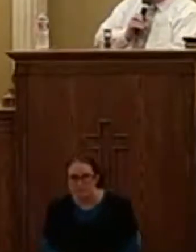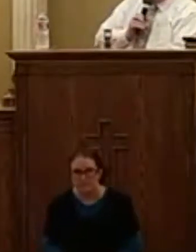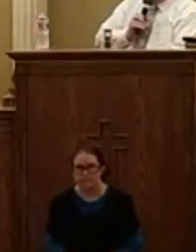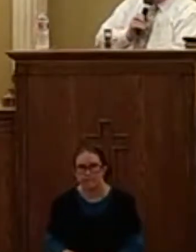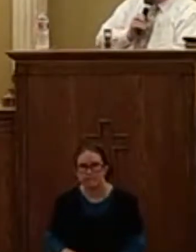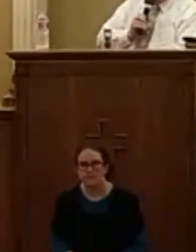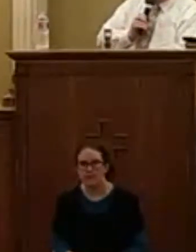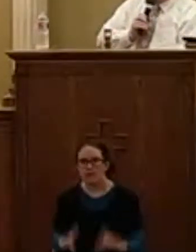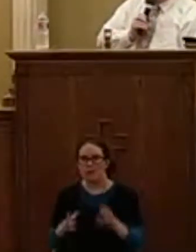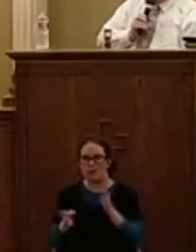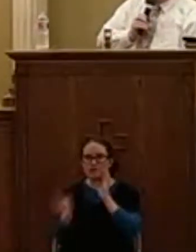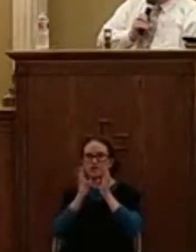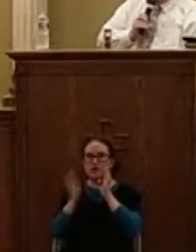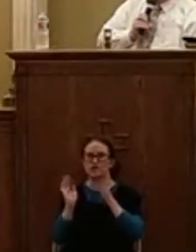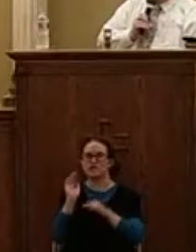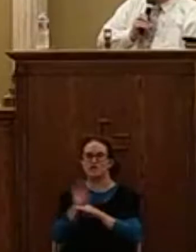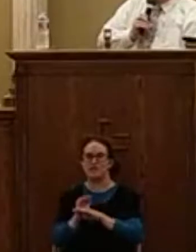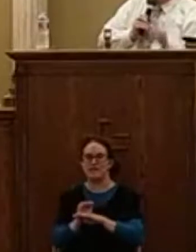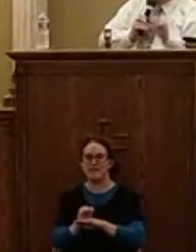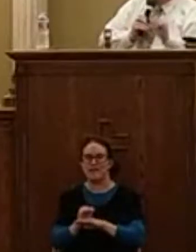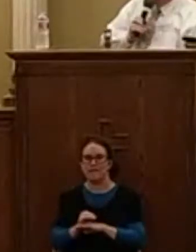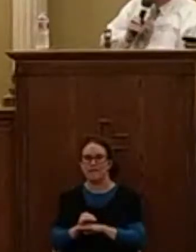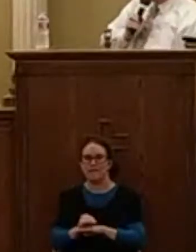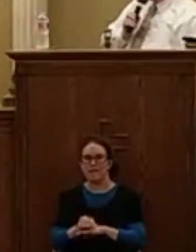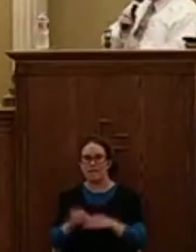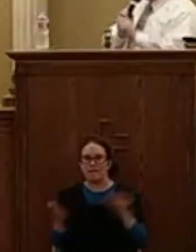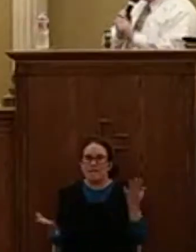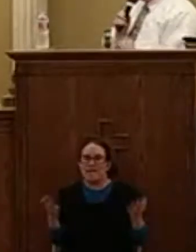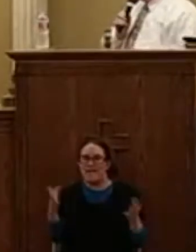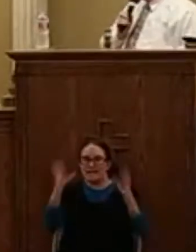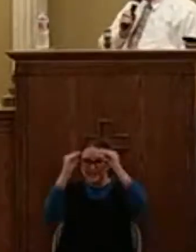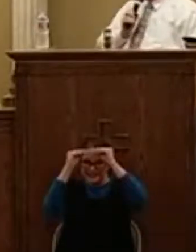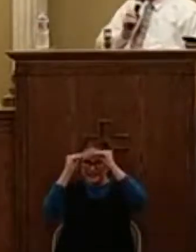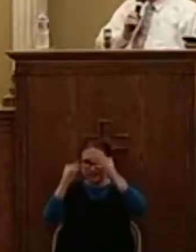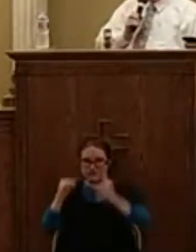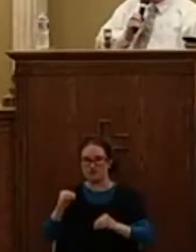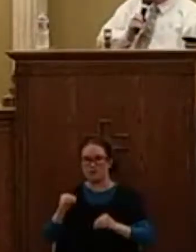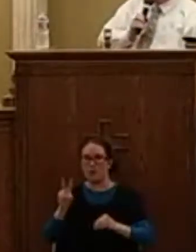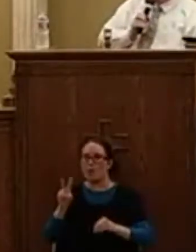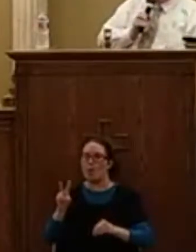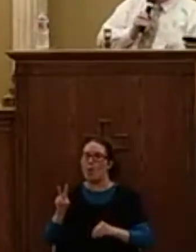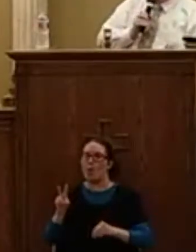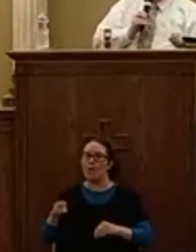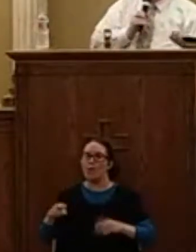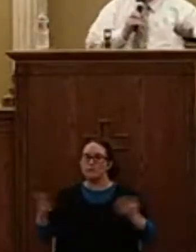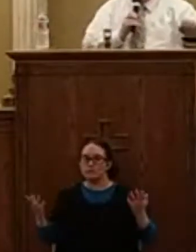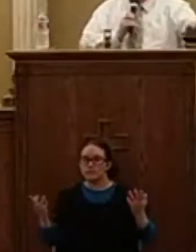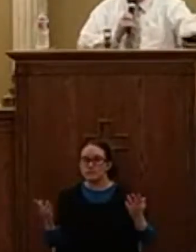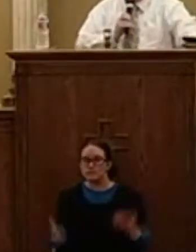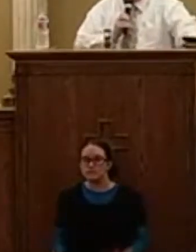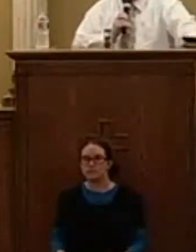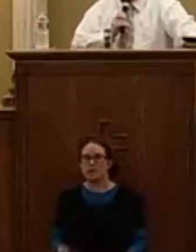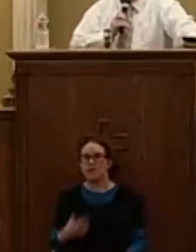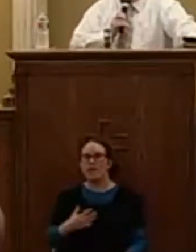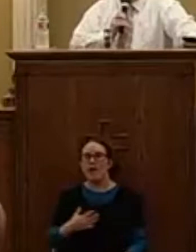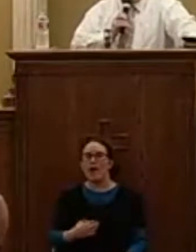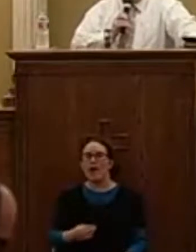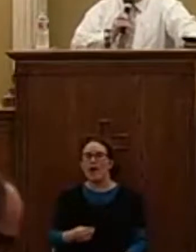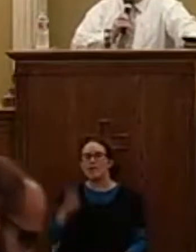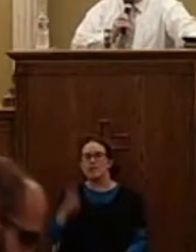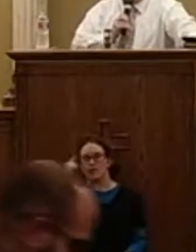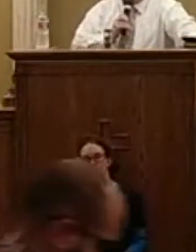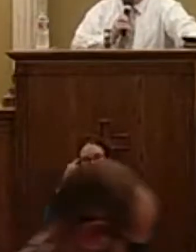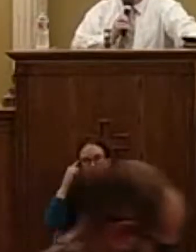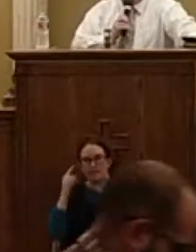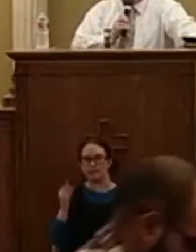seated. I want to talk to us tonight, and I may just teach, I may treat, we'll see how it goes. But my